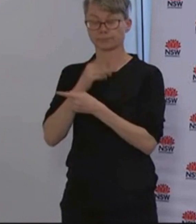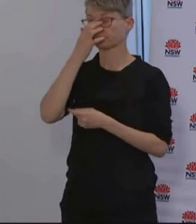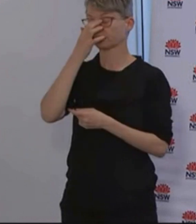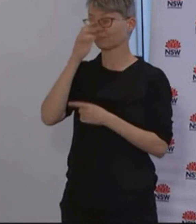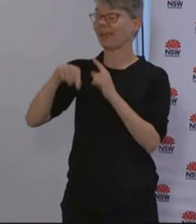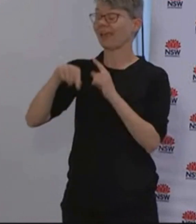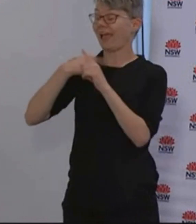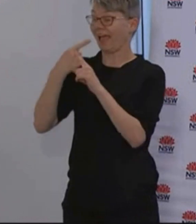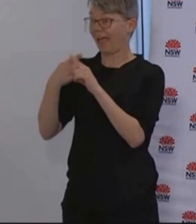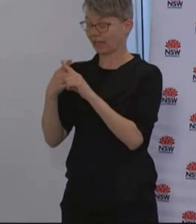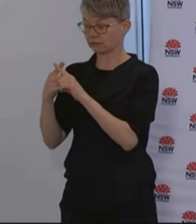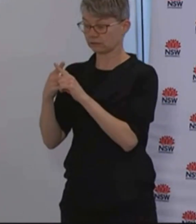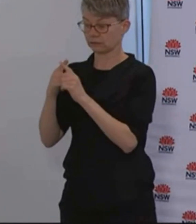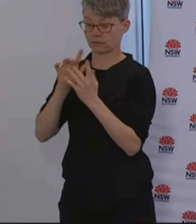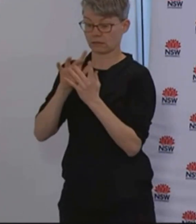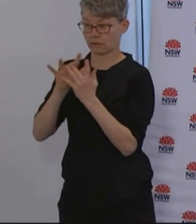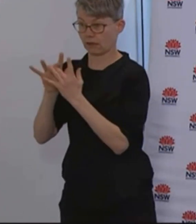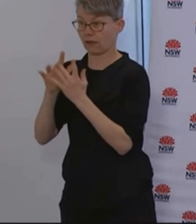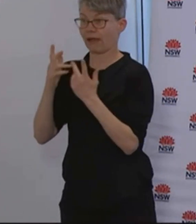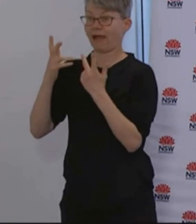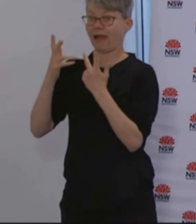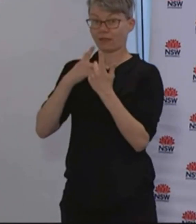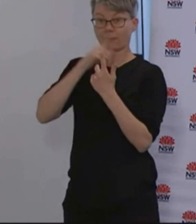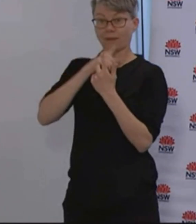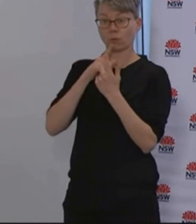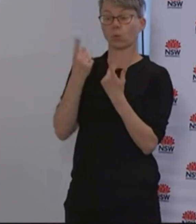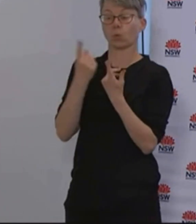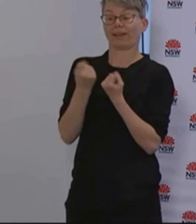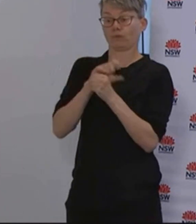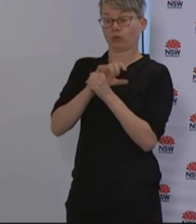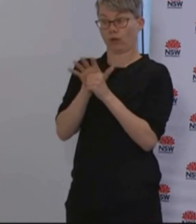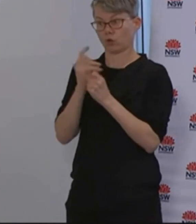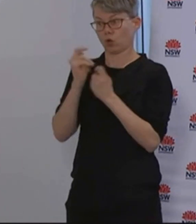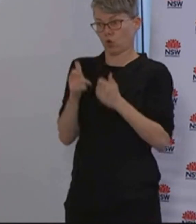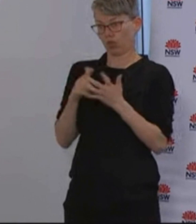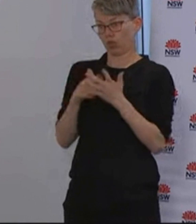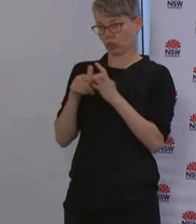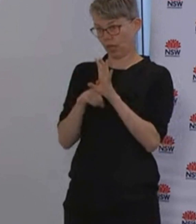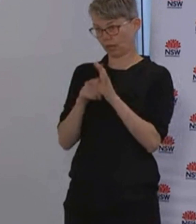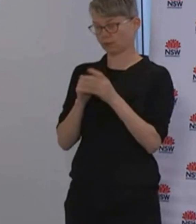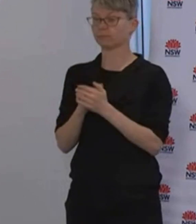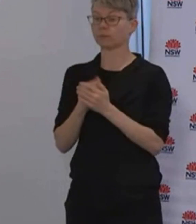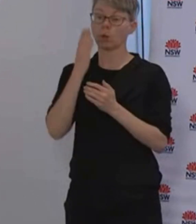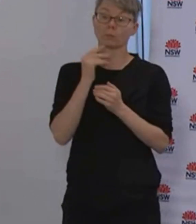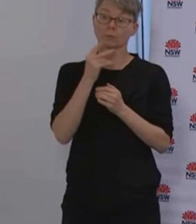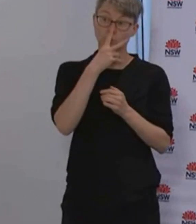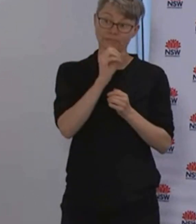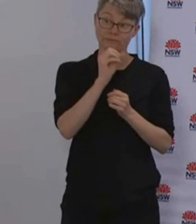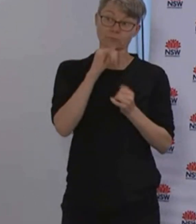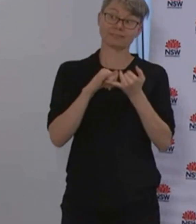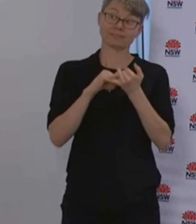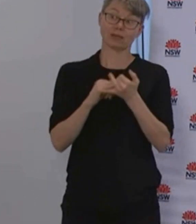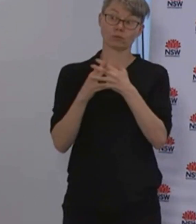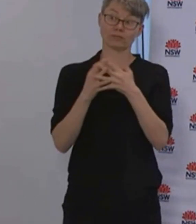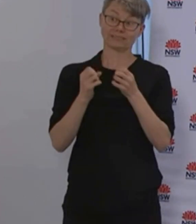and contacts with other cases in early July, a southwestern Sydney woman in her 20s who was at the hotel on the 3rd